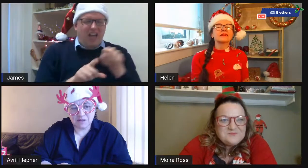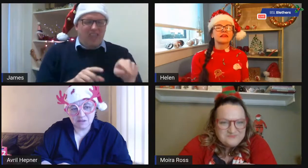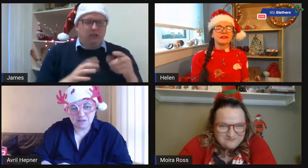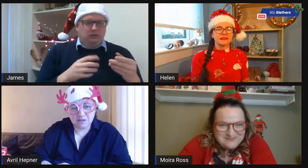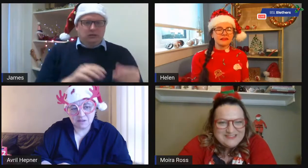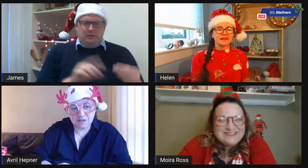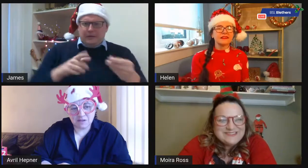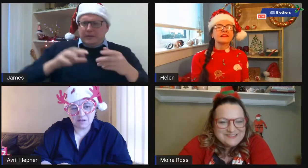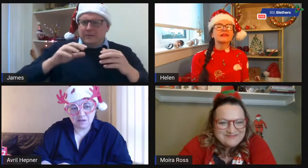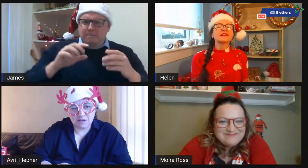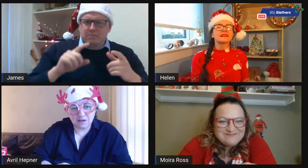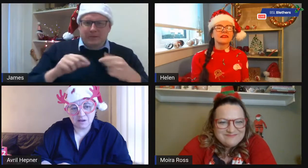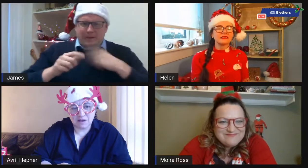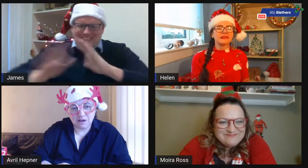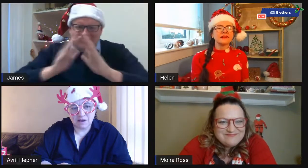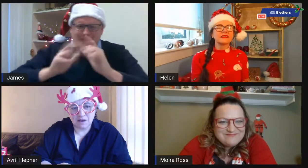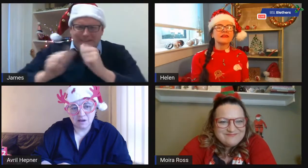people or places or different things like that.